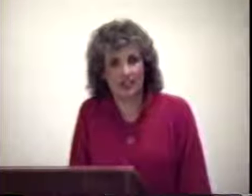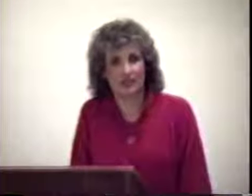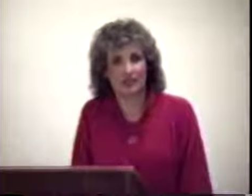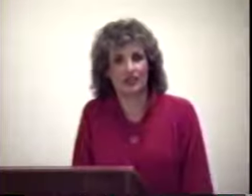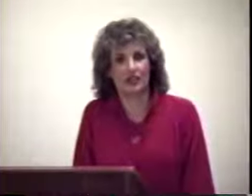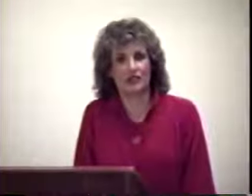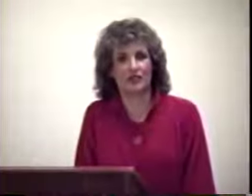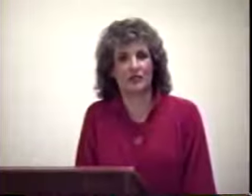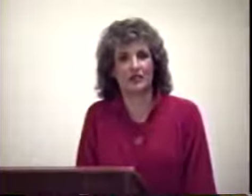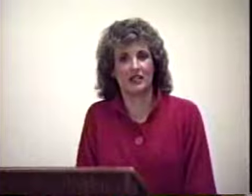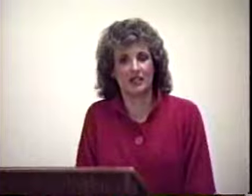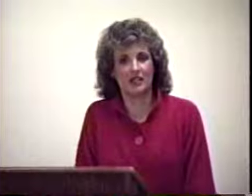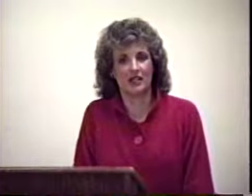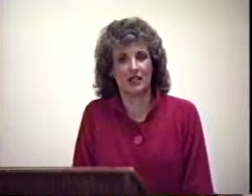as far as coming the Indian way.